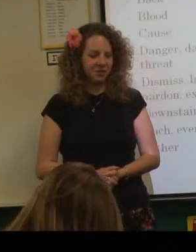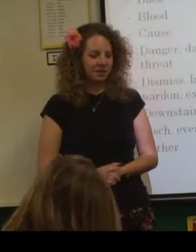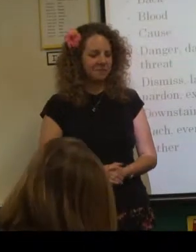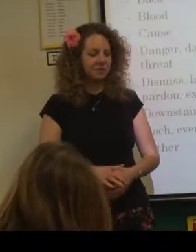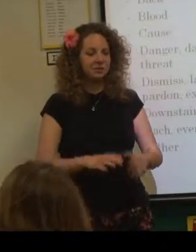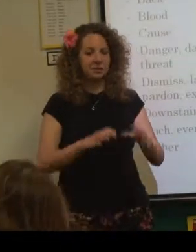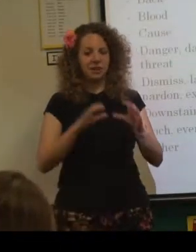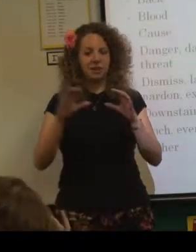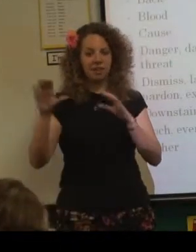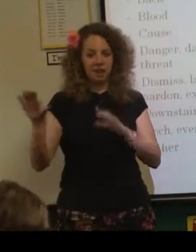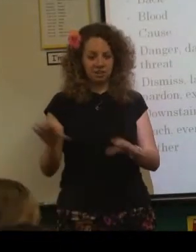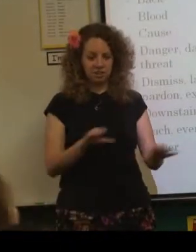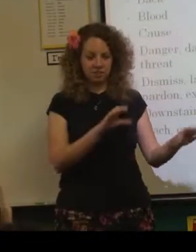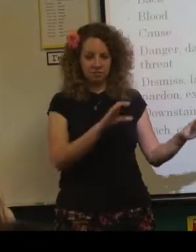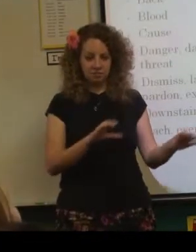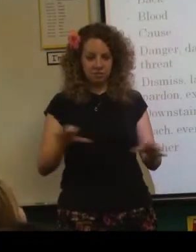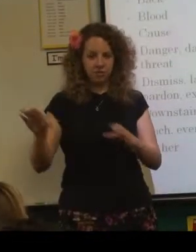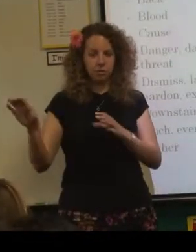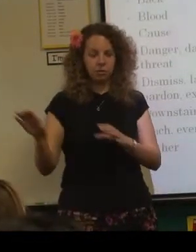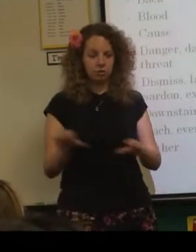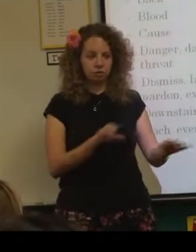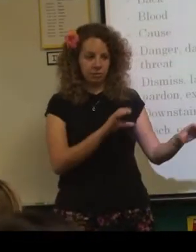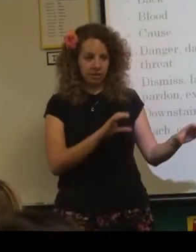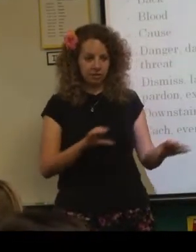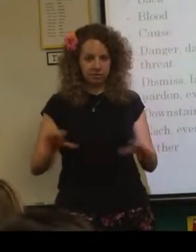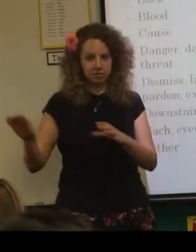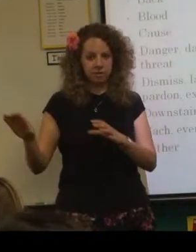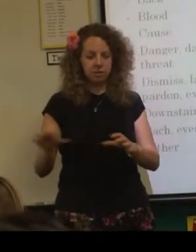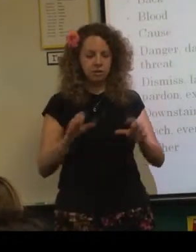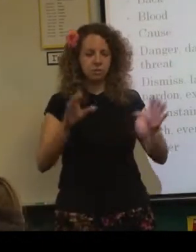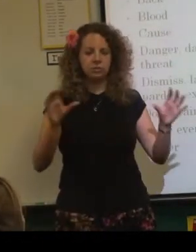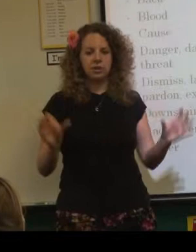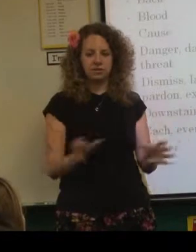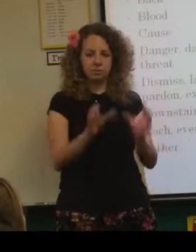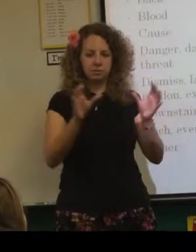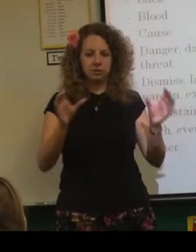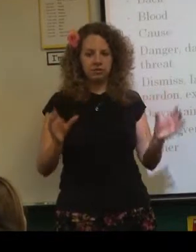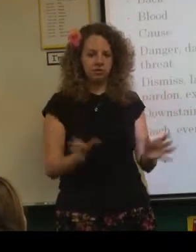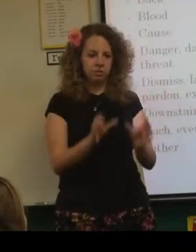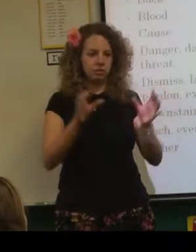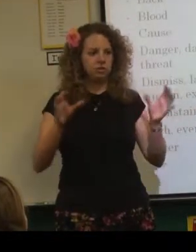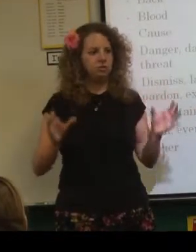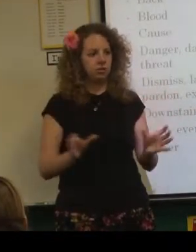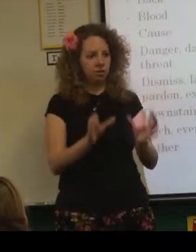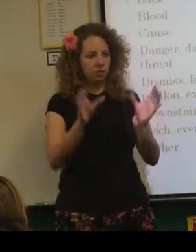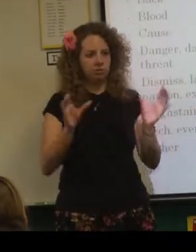Okay, so you have action or doing. You also have this one, which is also